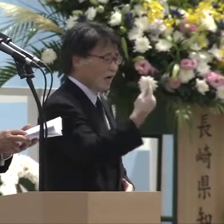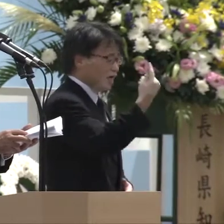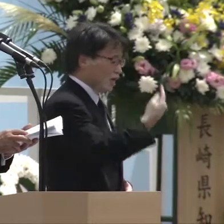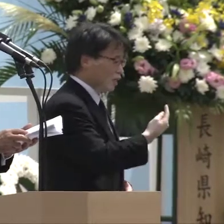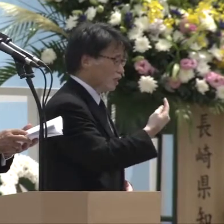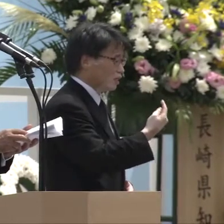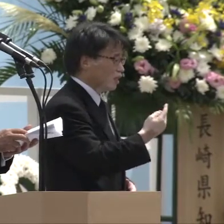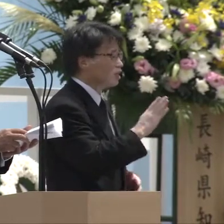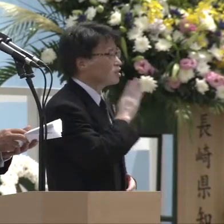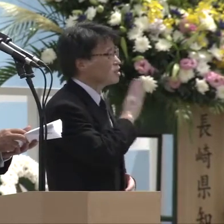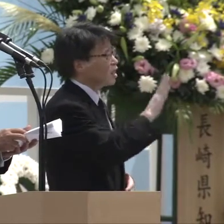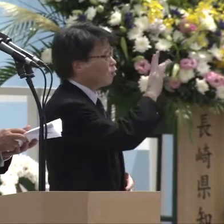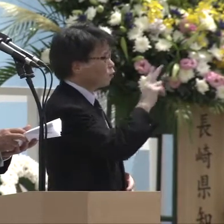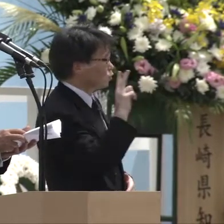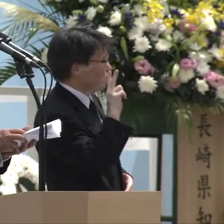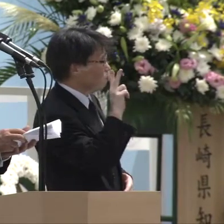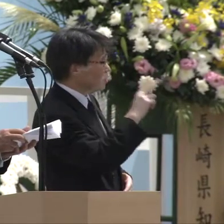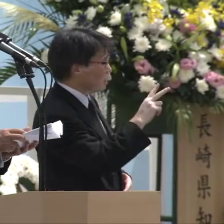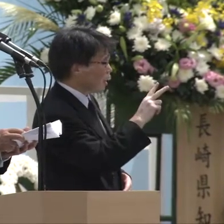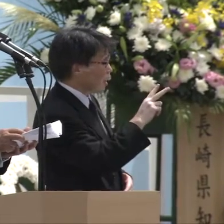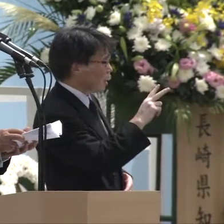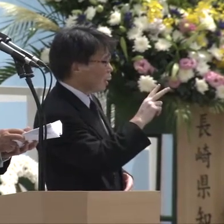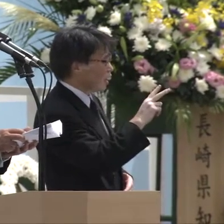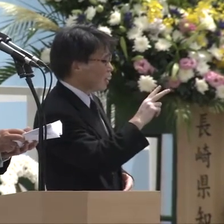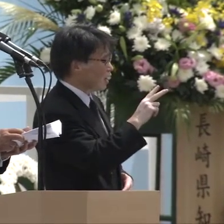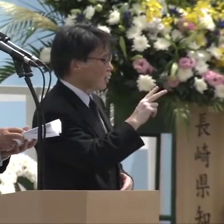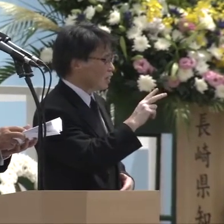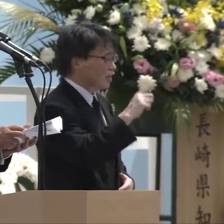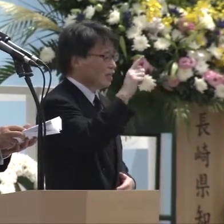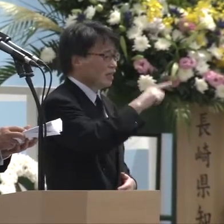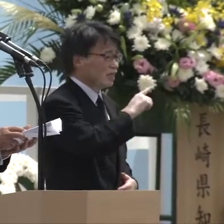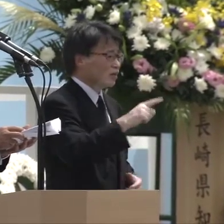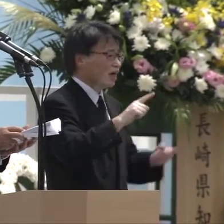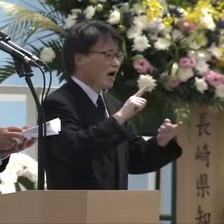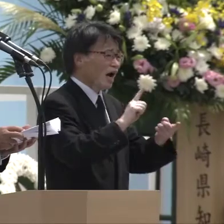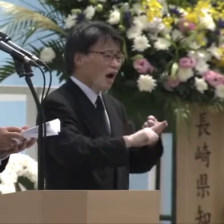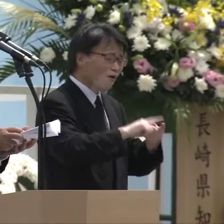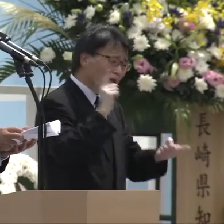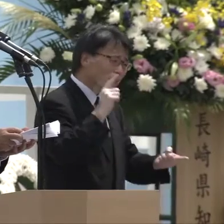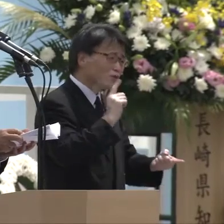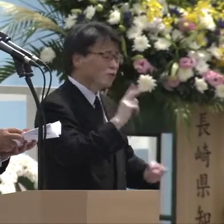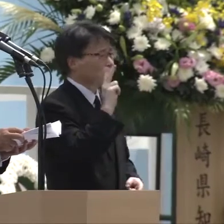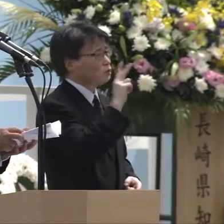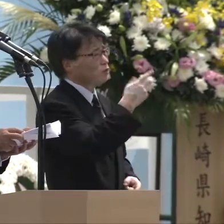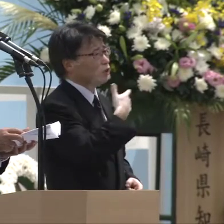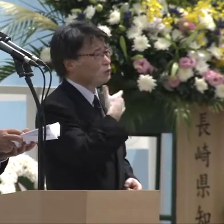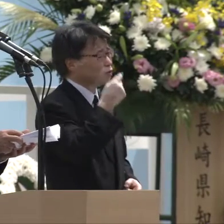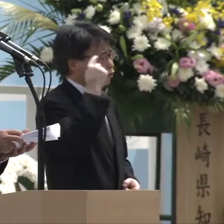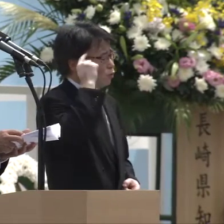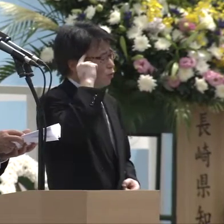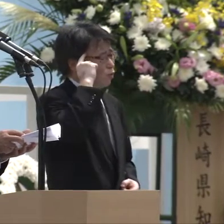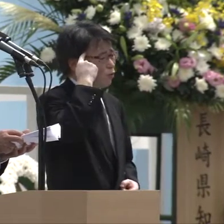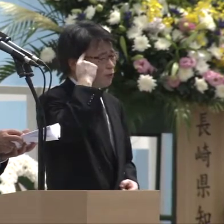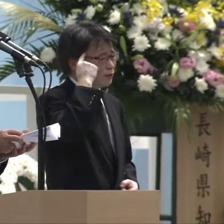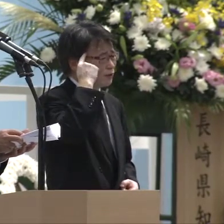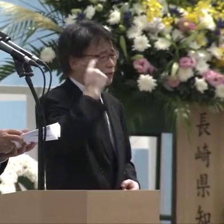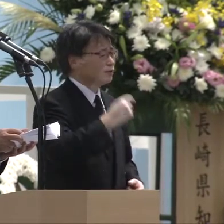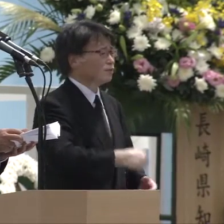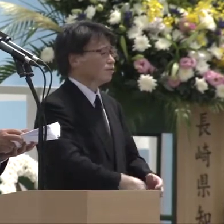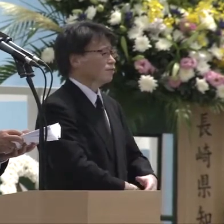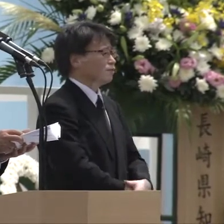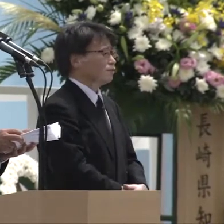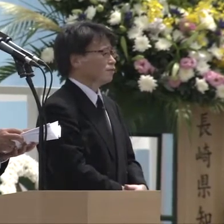Hiroshima to understand the horror and inhumanity of nuclear weapons by witnessing them